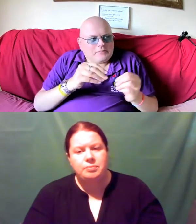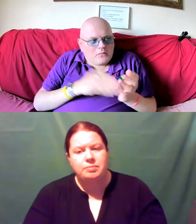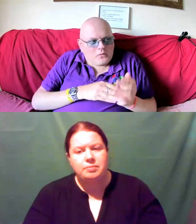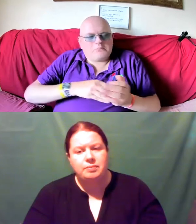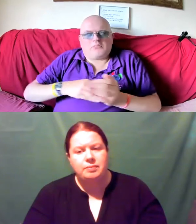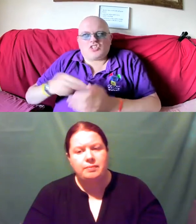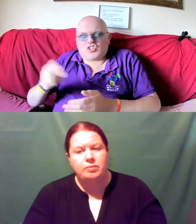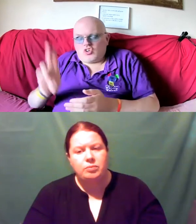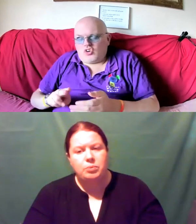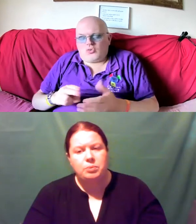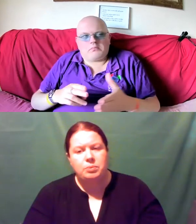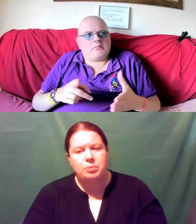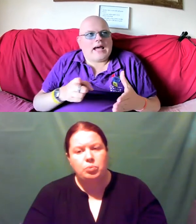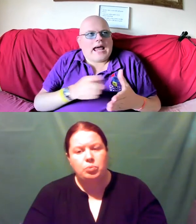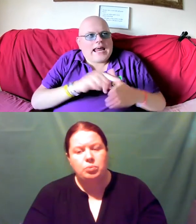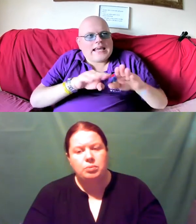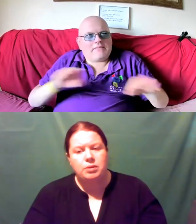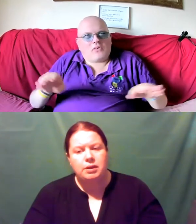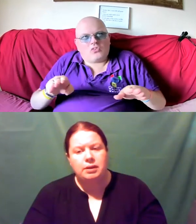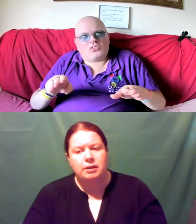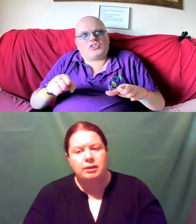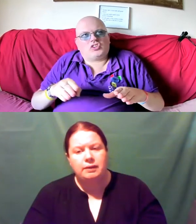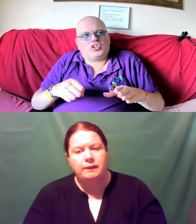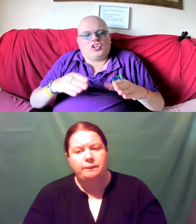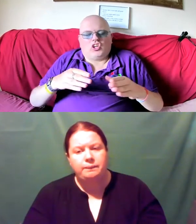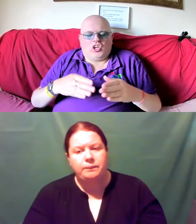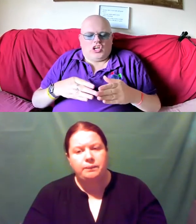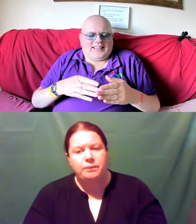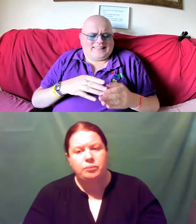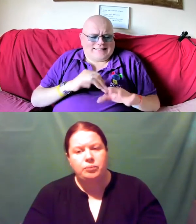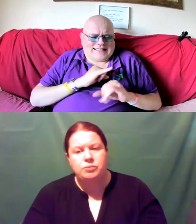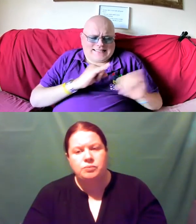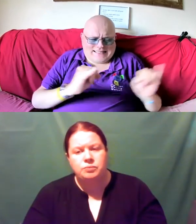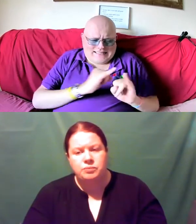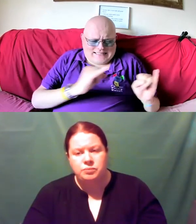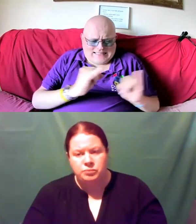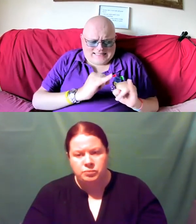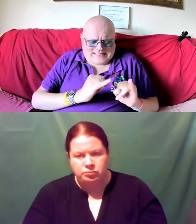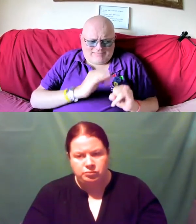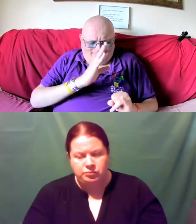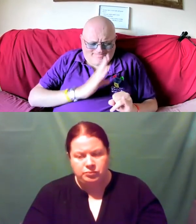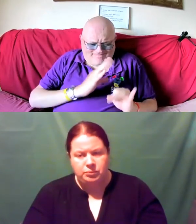and it was quite a dark time, and